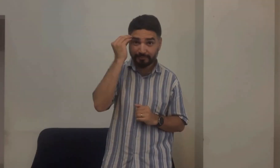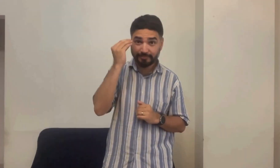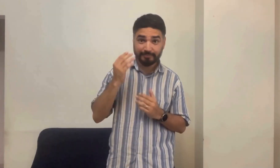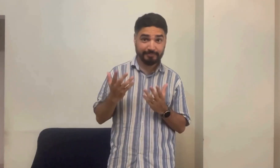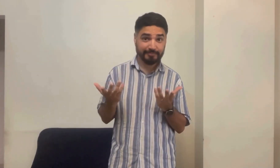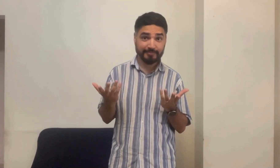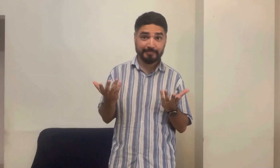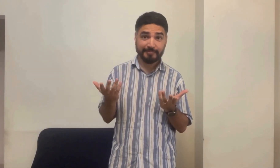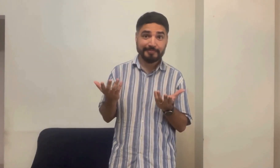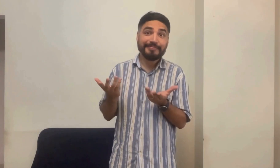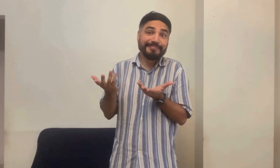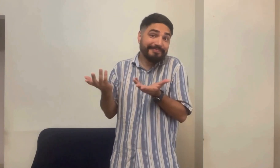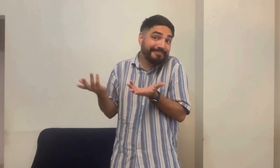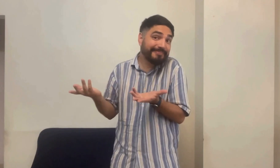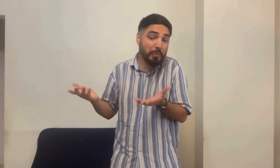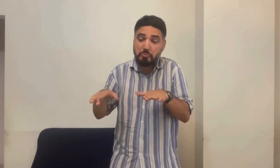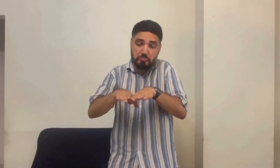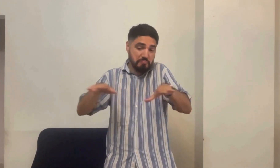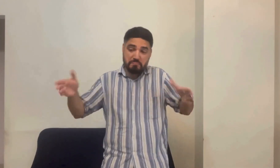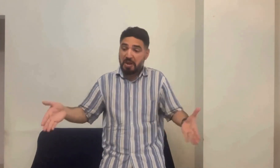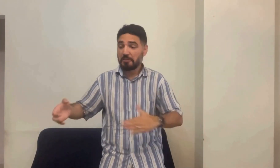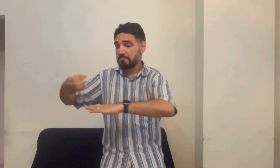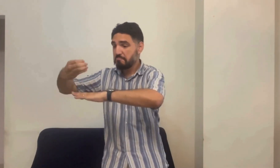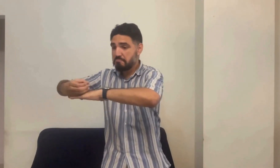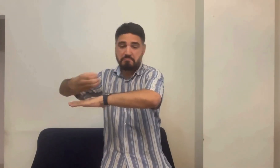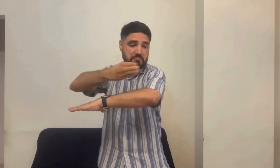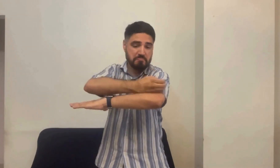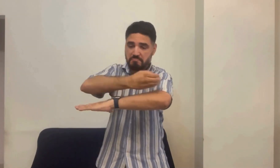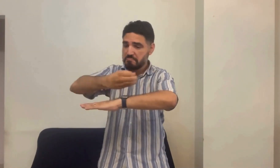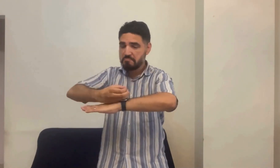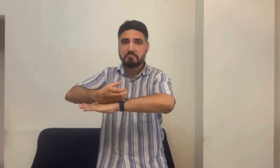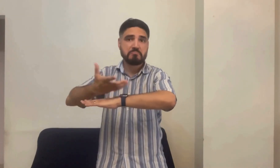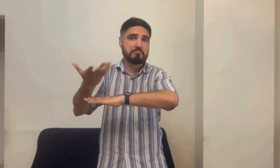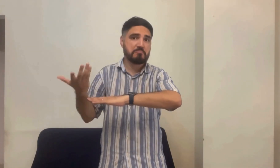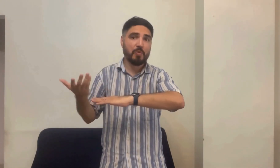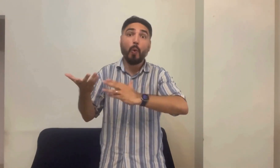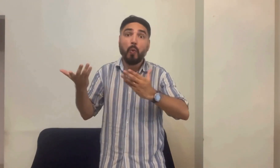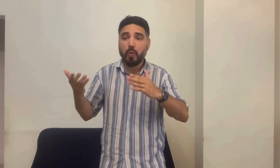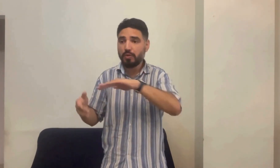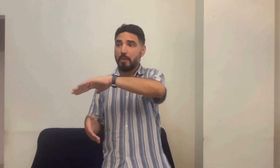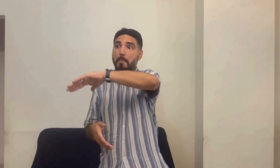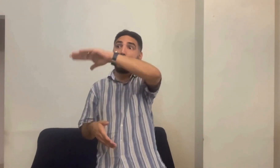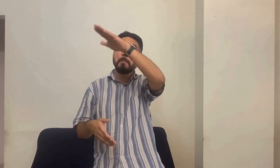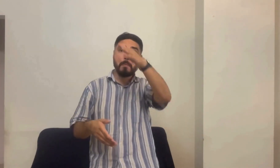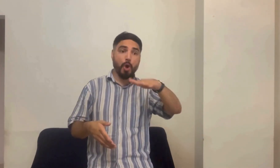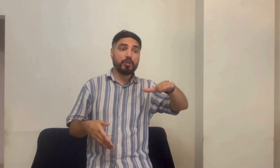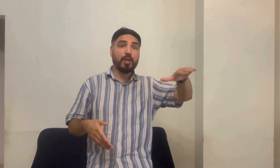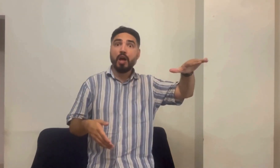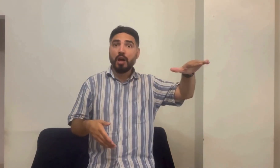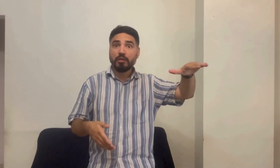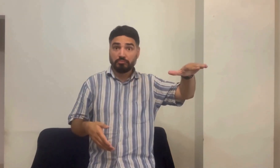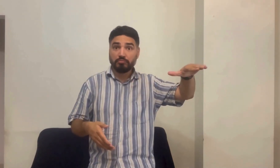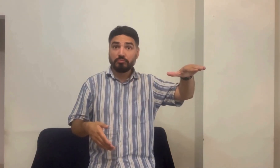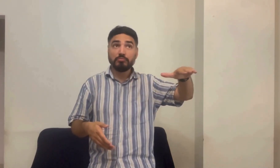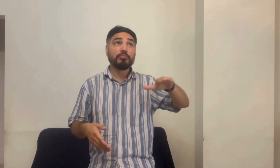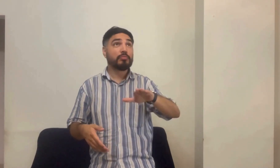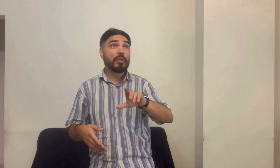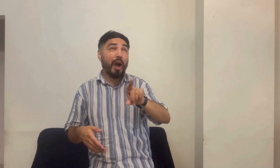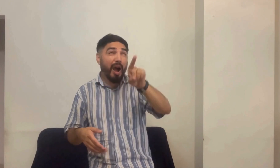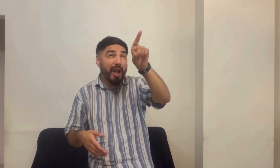Did you catch that? I can place the cup on the right, on the left, or in the center. If I want to show a mountain, I can place the